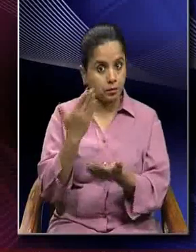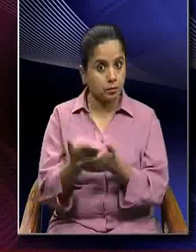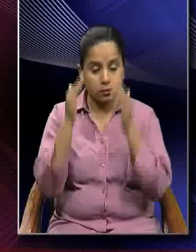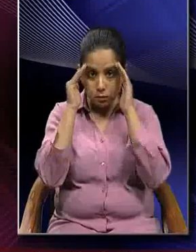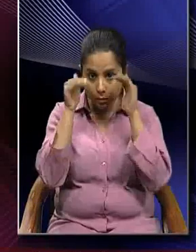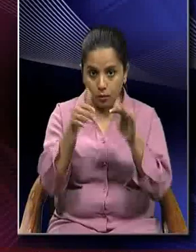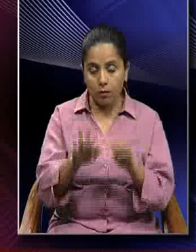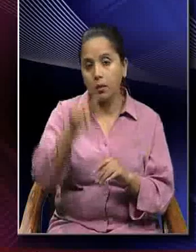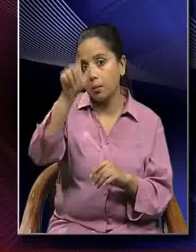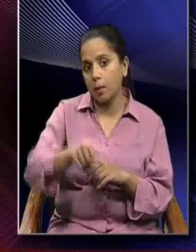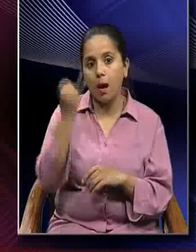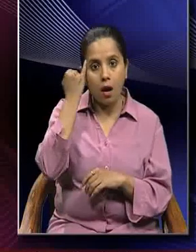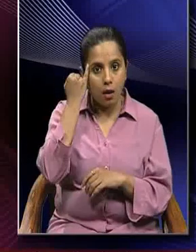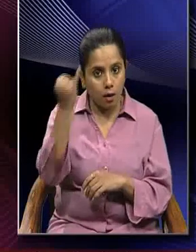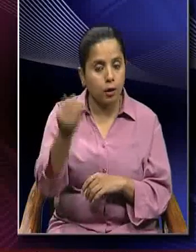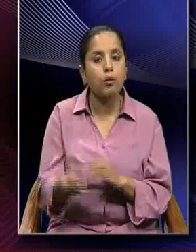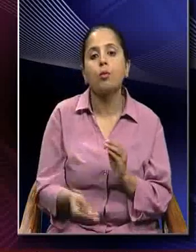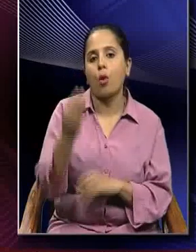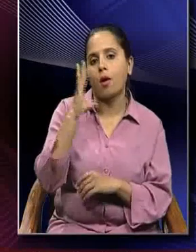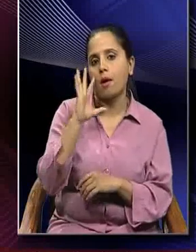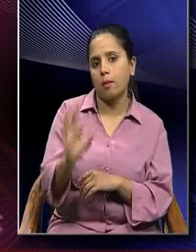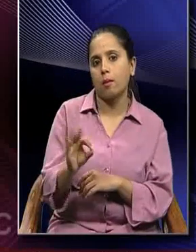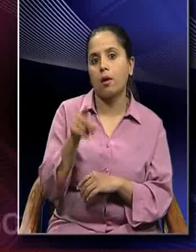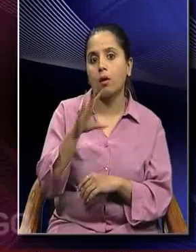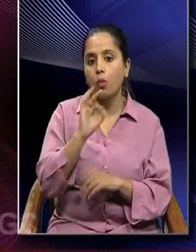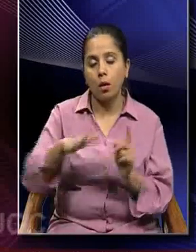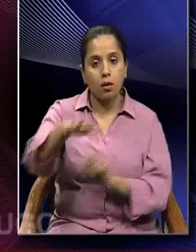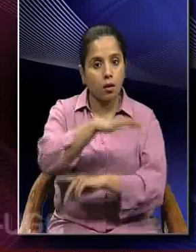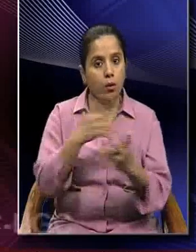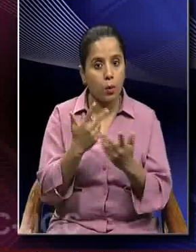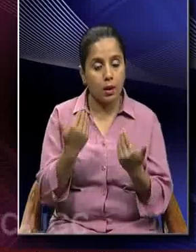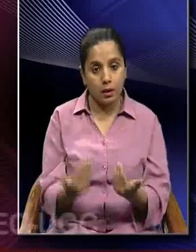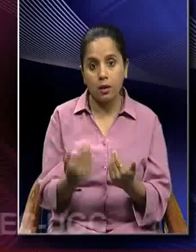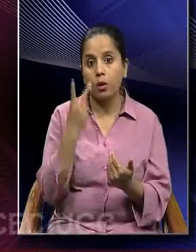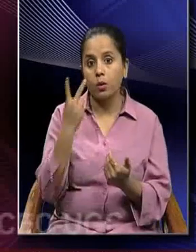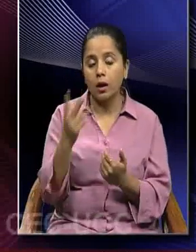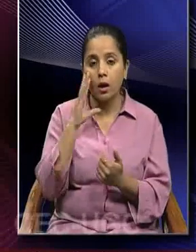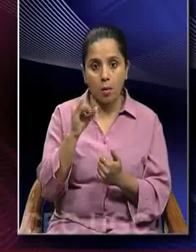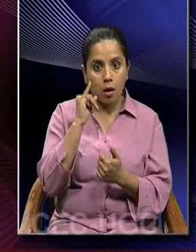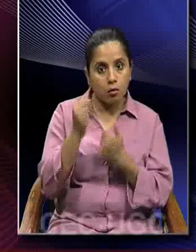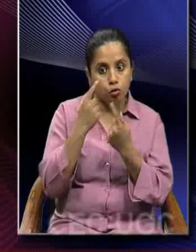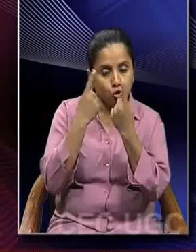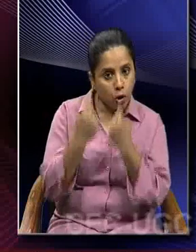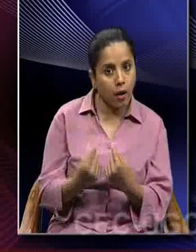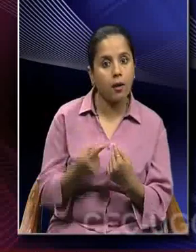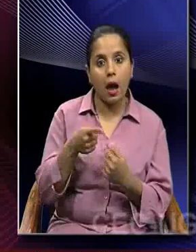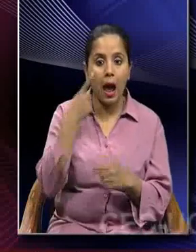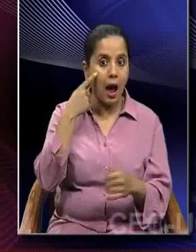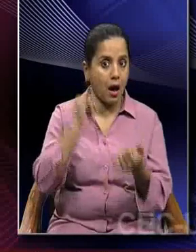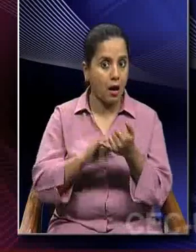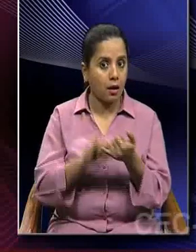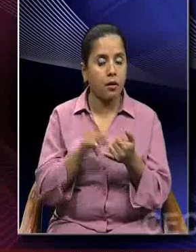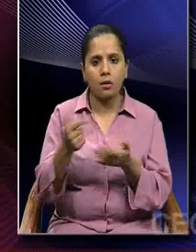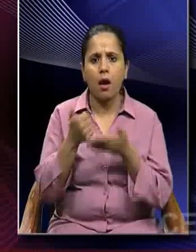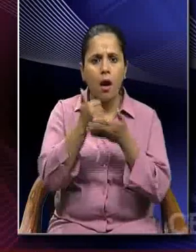focuses on people's ideas as more important than actual conditions, as per critical realism, ISS does not